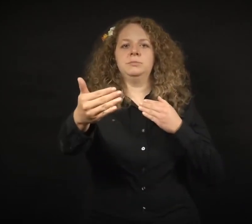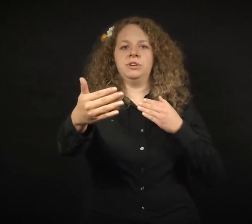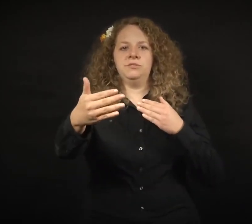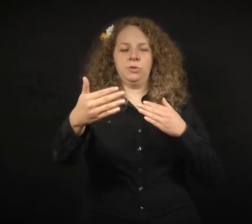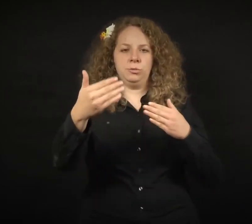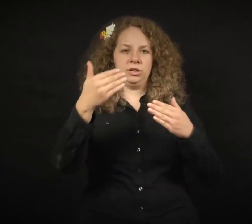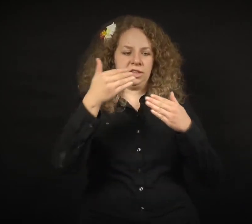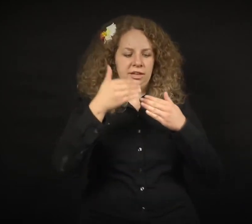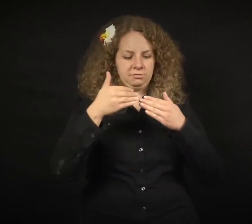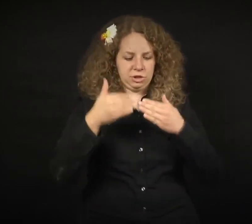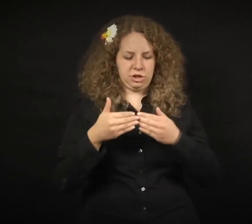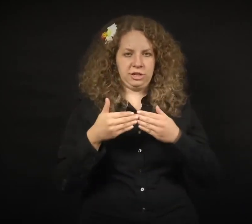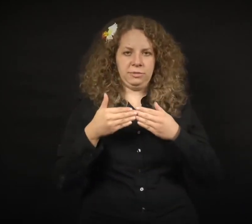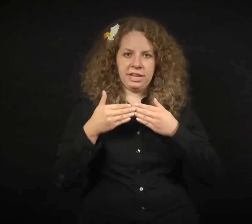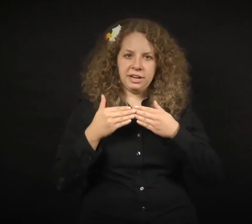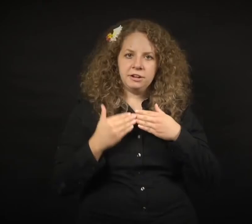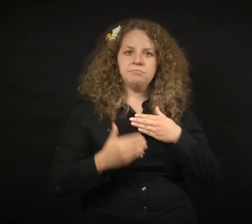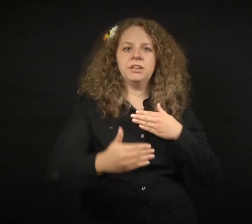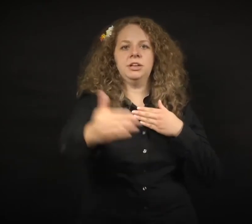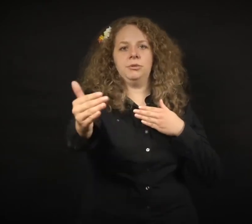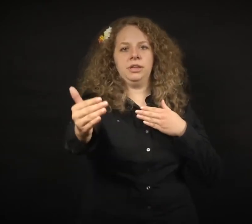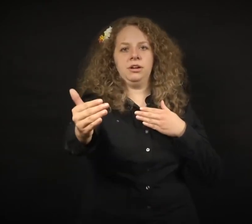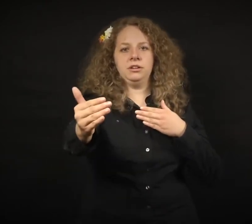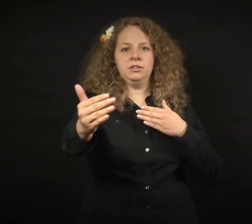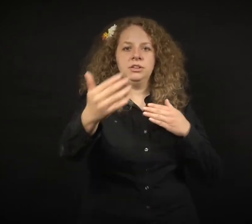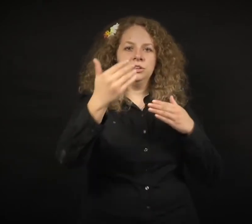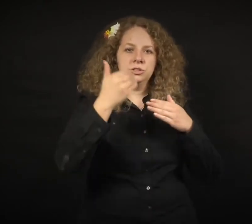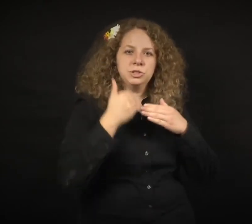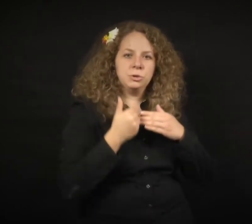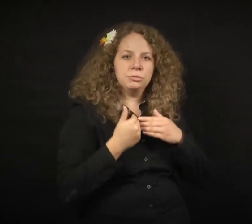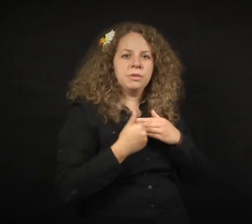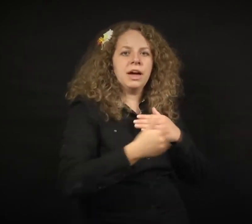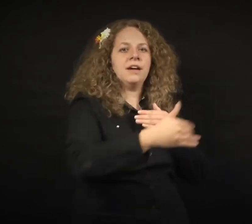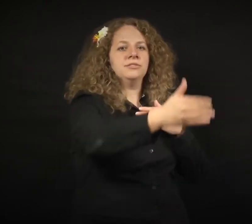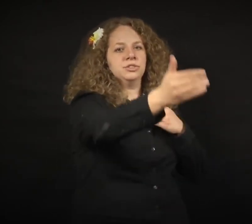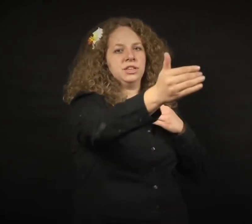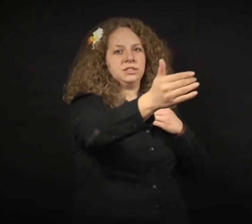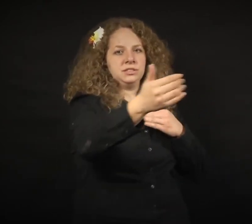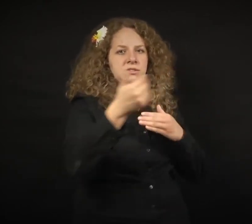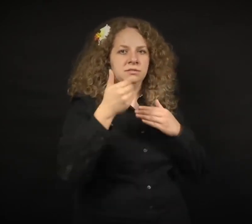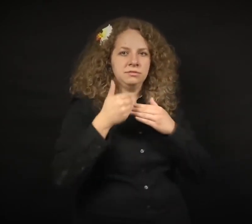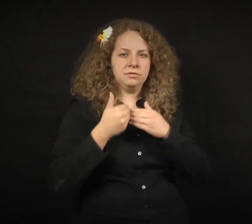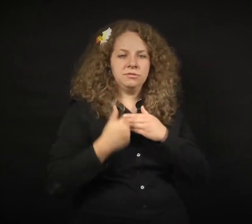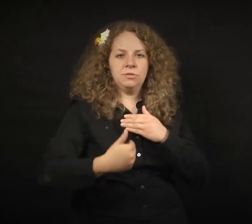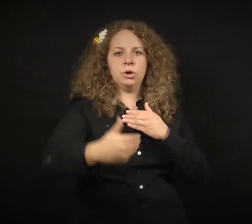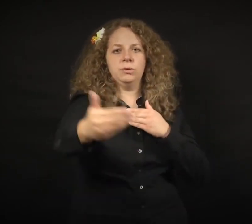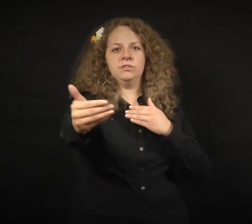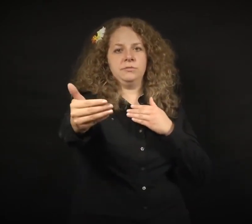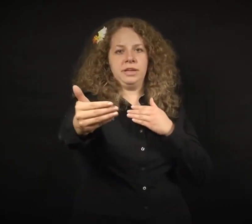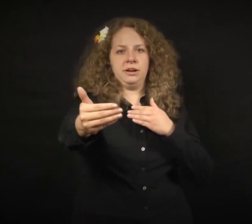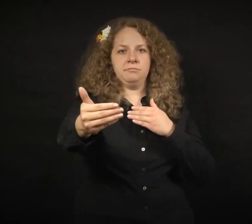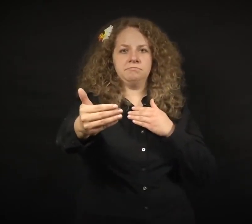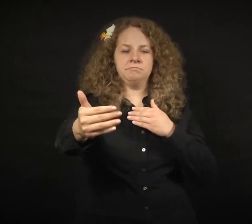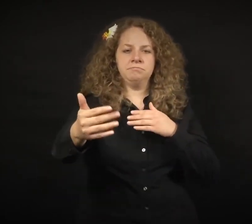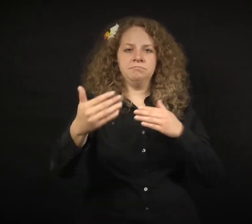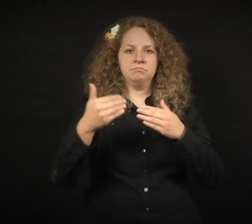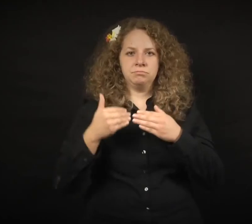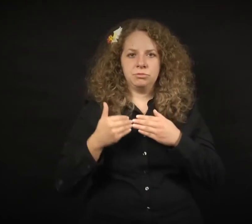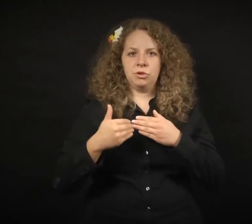point forward, like starting right here and going on. So after this, forward from here, or